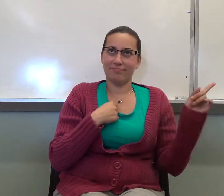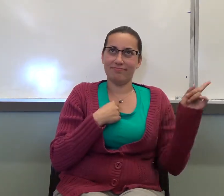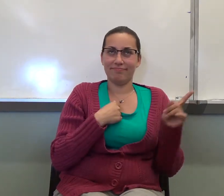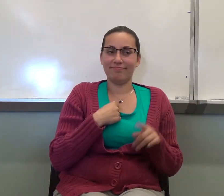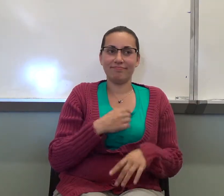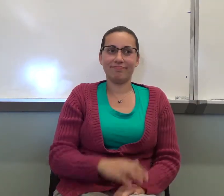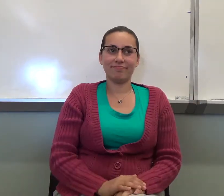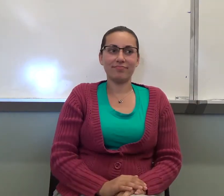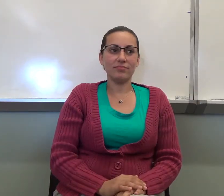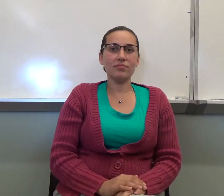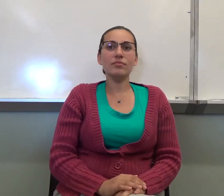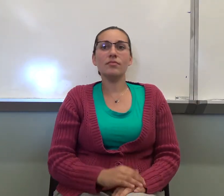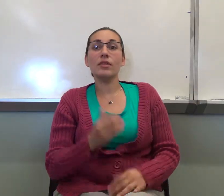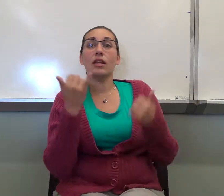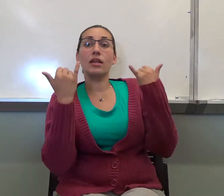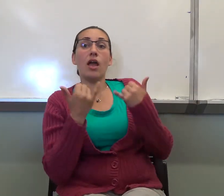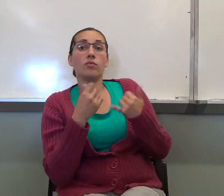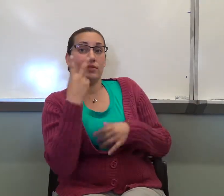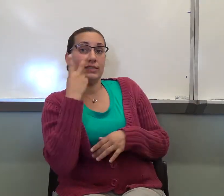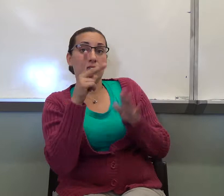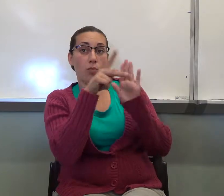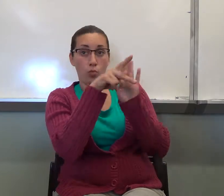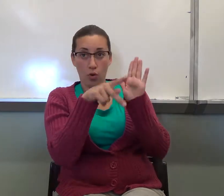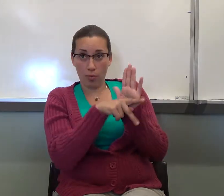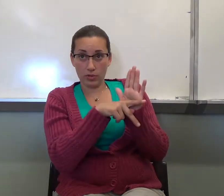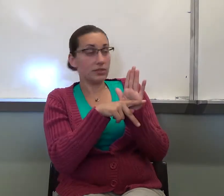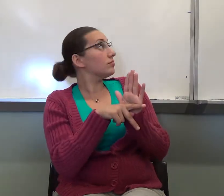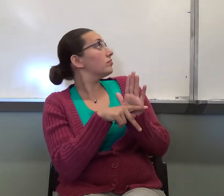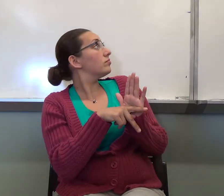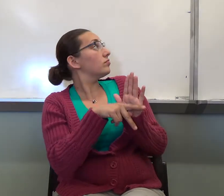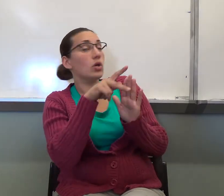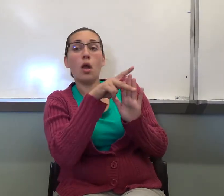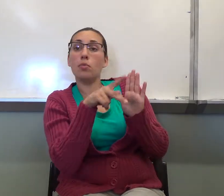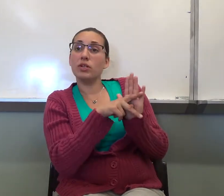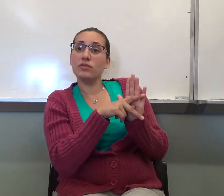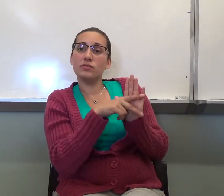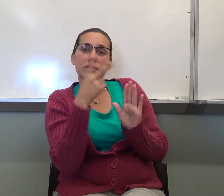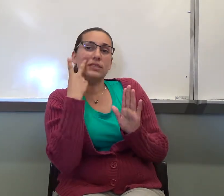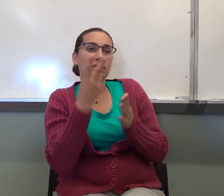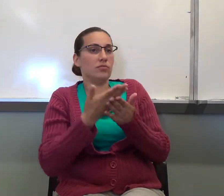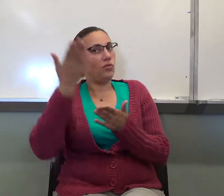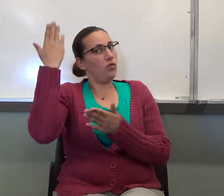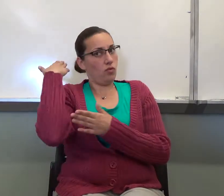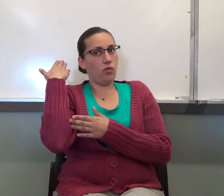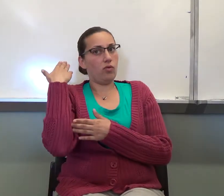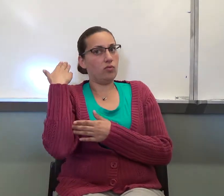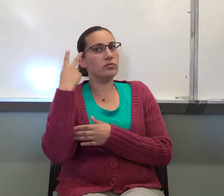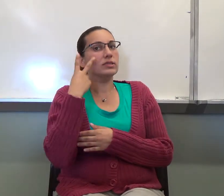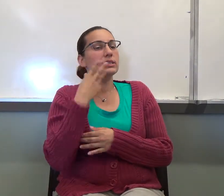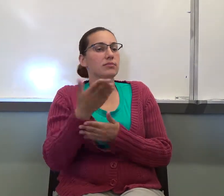Now, this is a property we've seen before, but we've seen it only with respect to numbers.